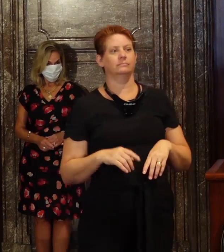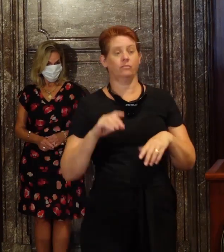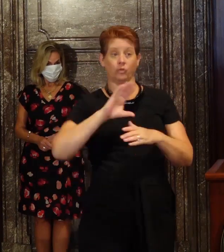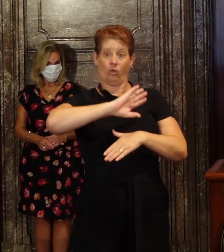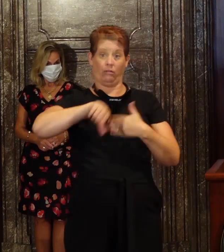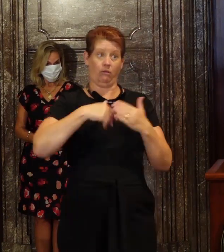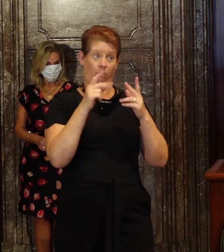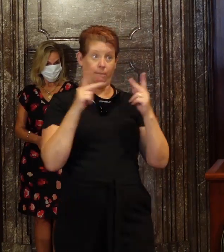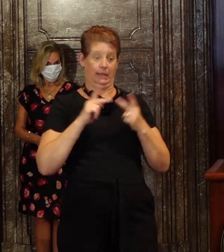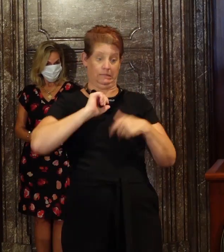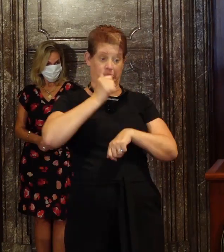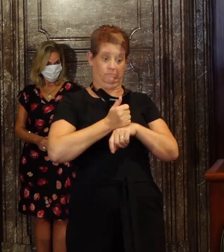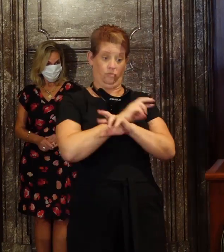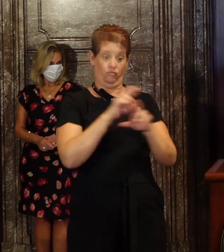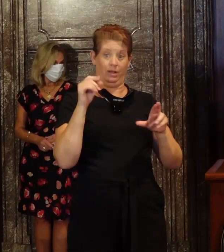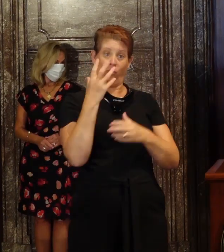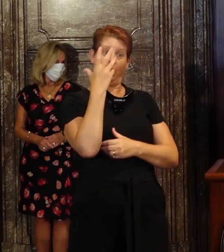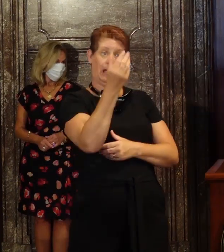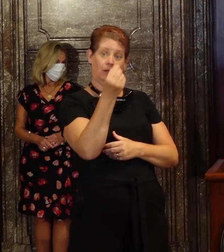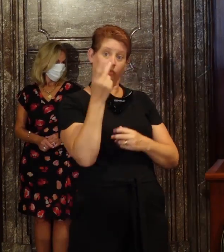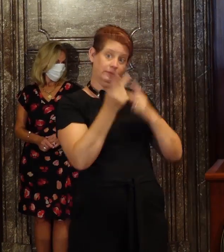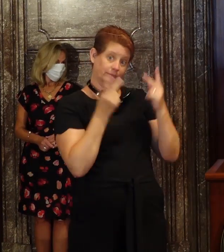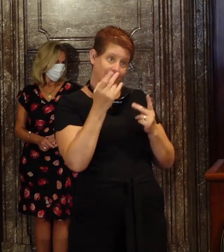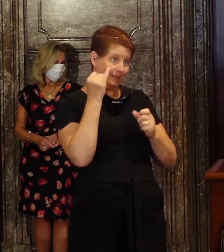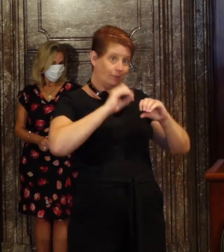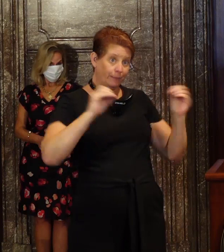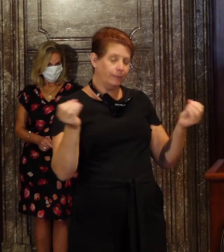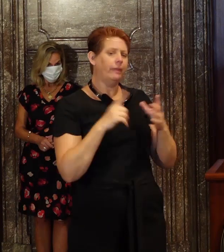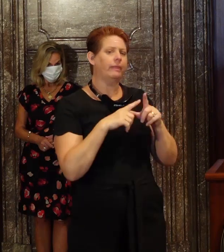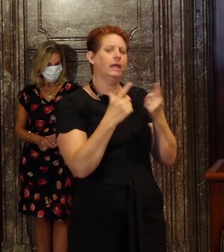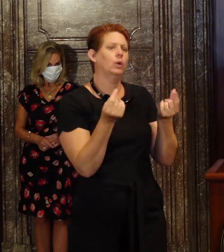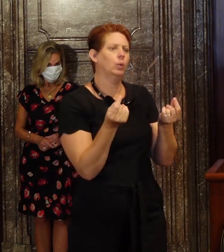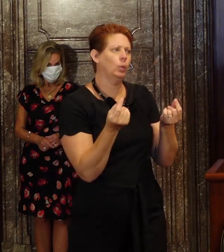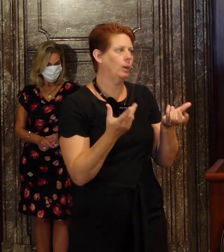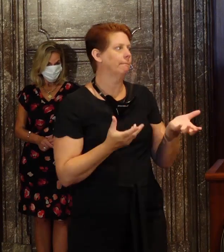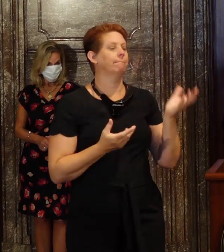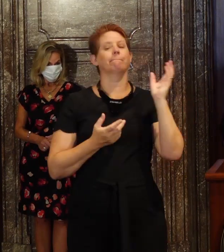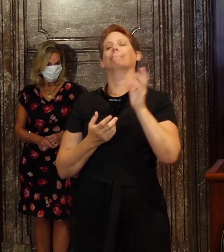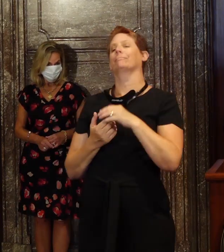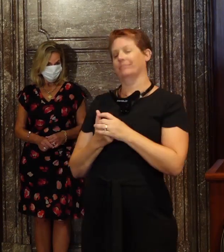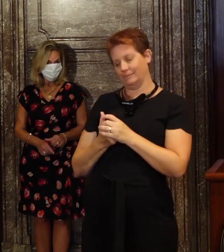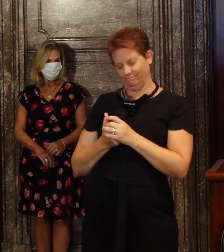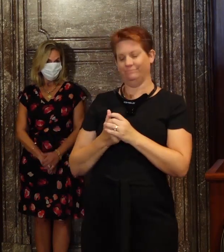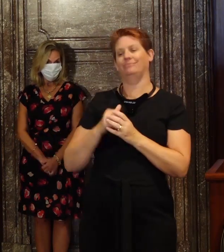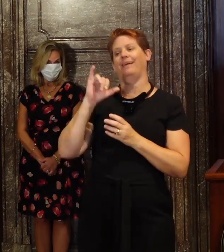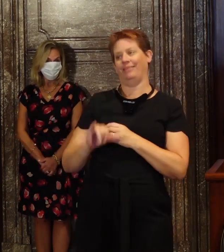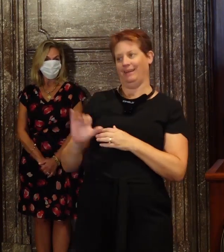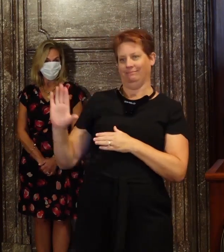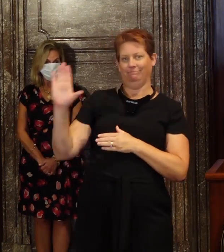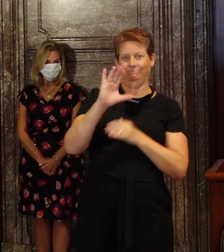equipped for outdoor visiting? If they're not, how will you move forward with those visitations? So that is up to the